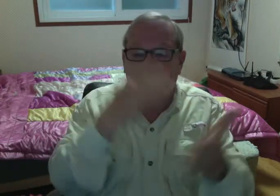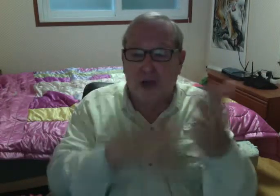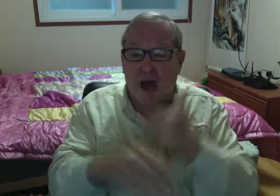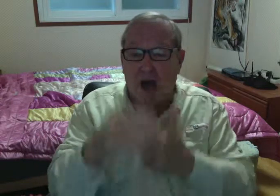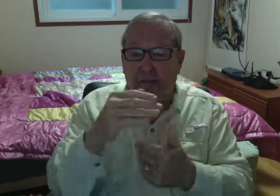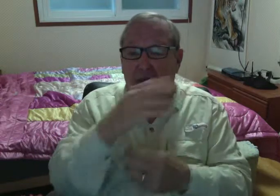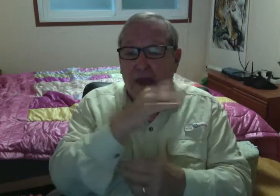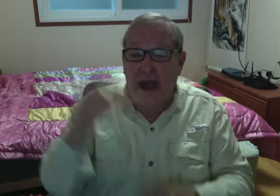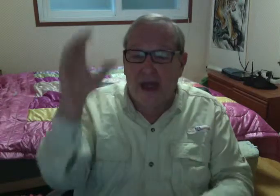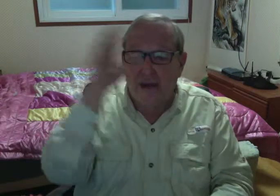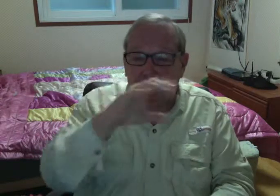the lost.